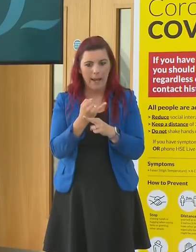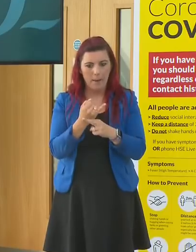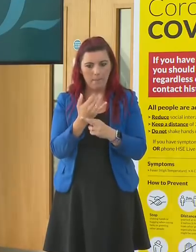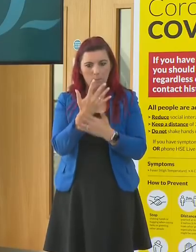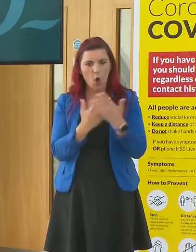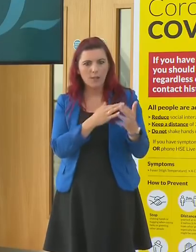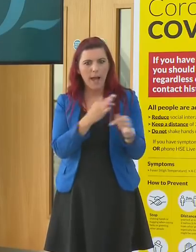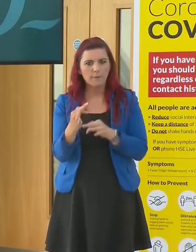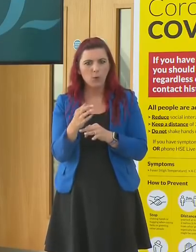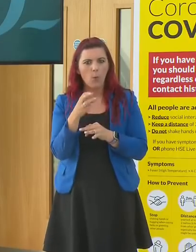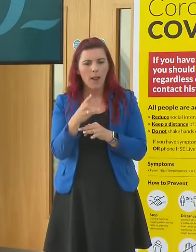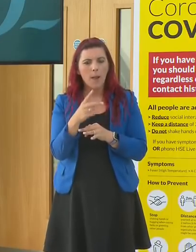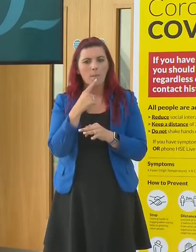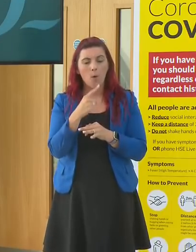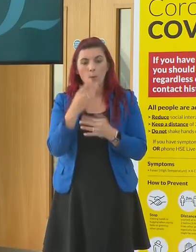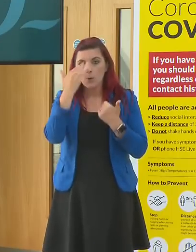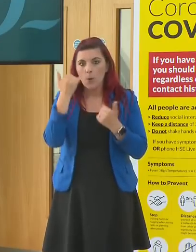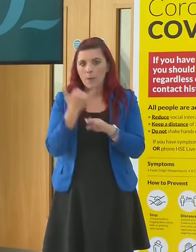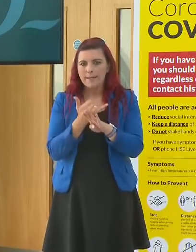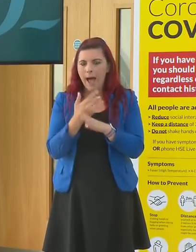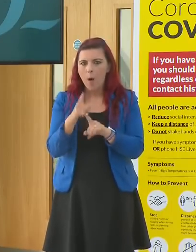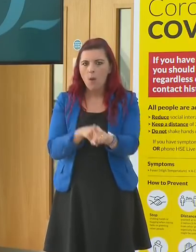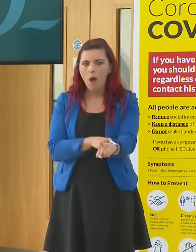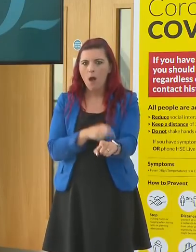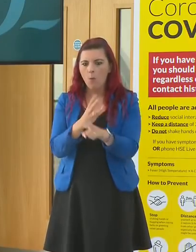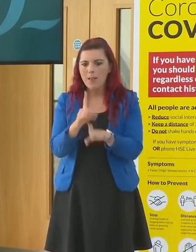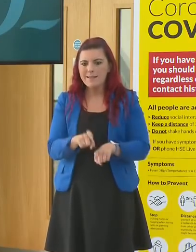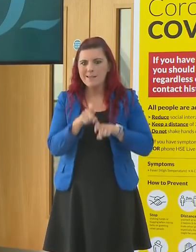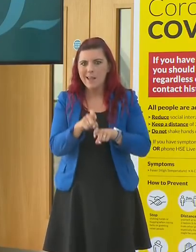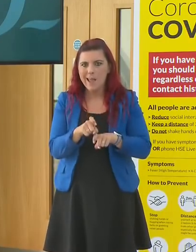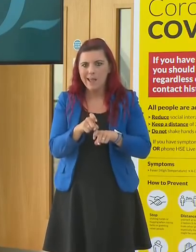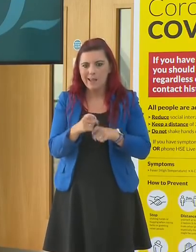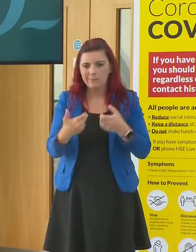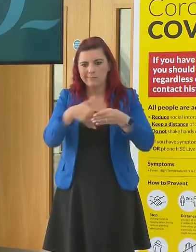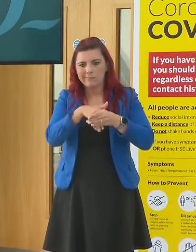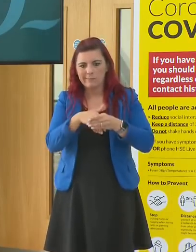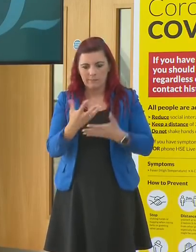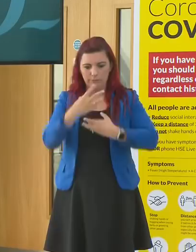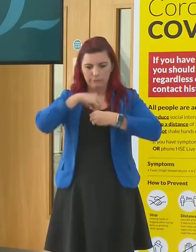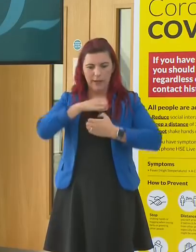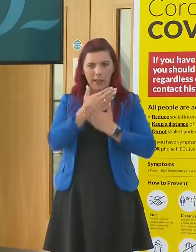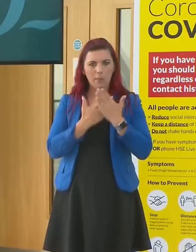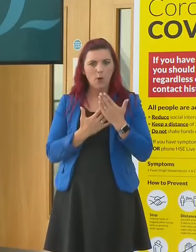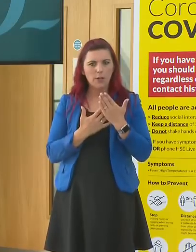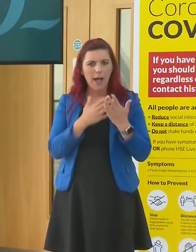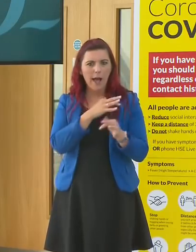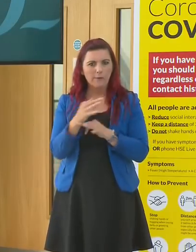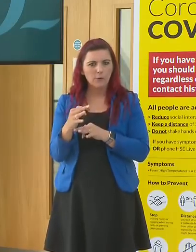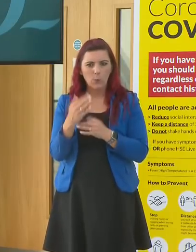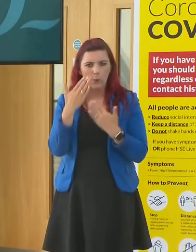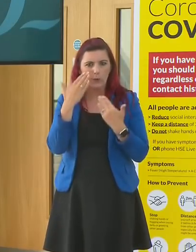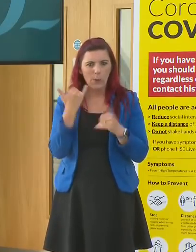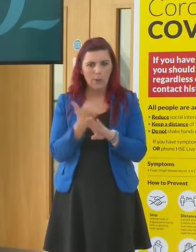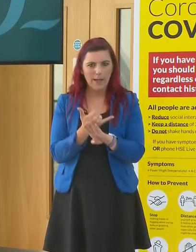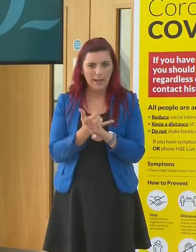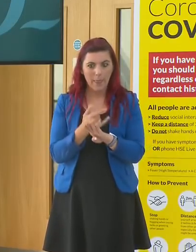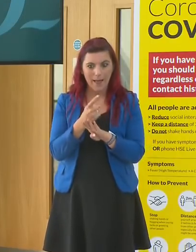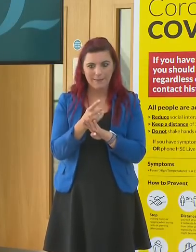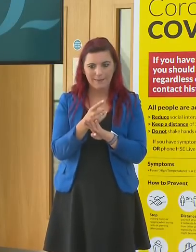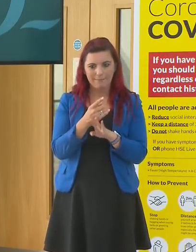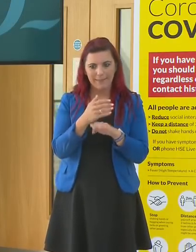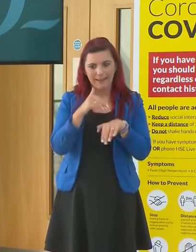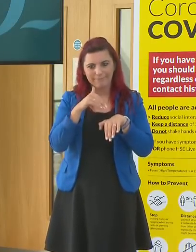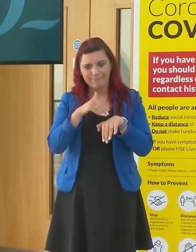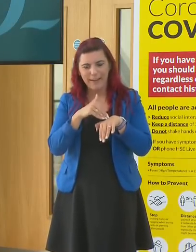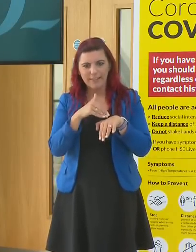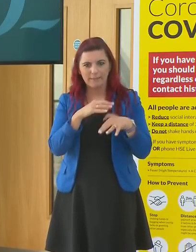not clear yet is the duration of this immunity, and that will play in very much to the notion or the feasibility of vaccine development.